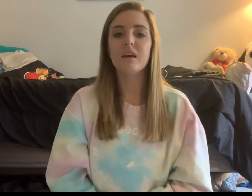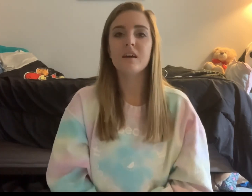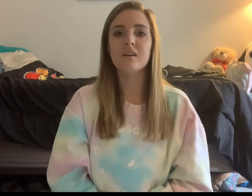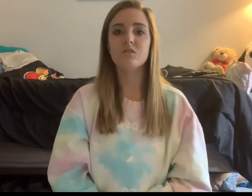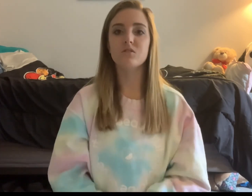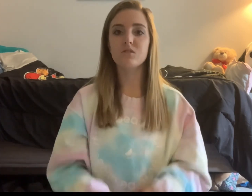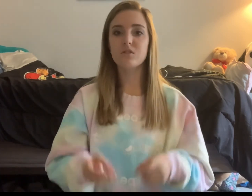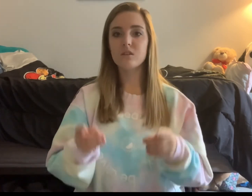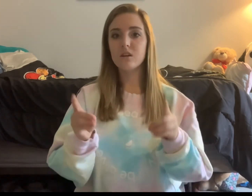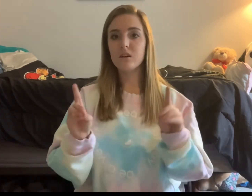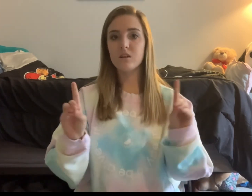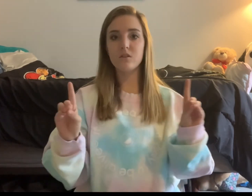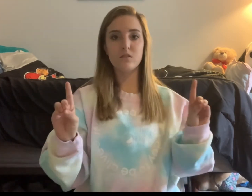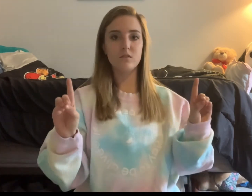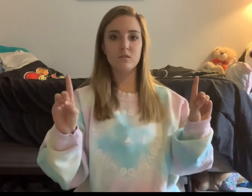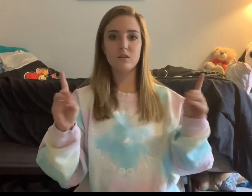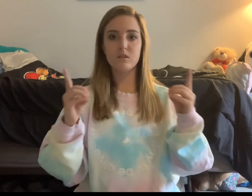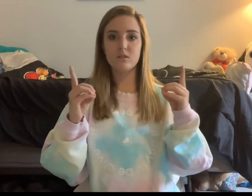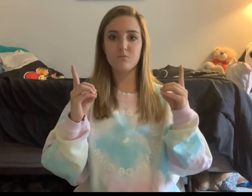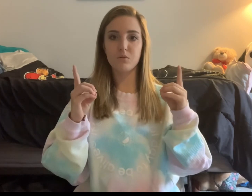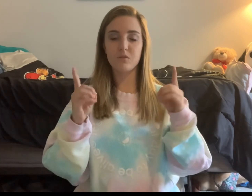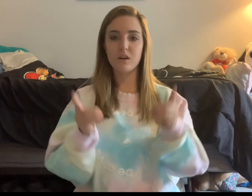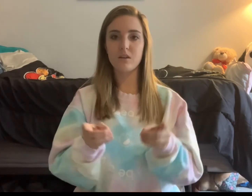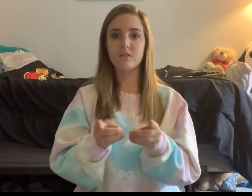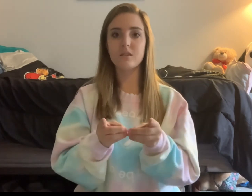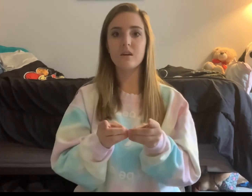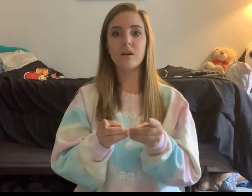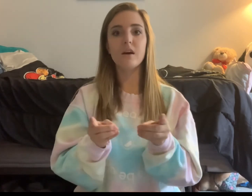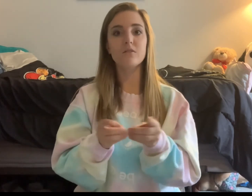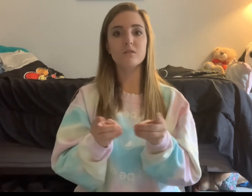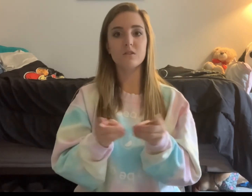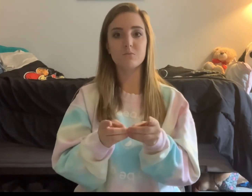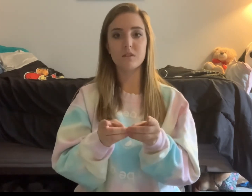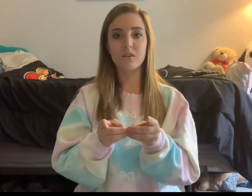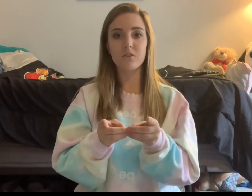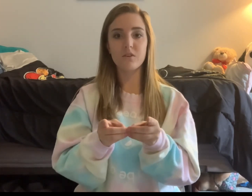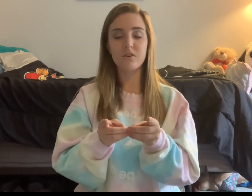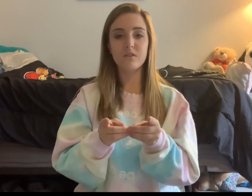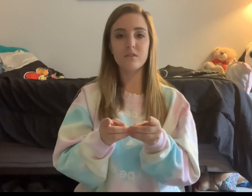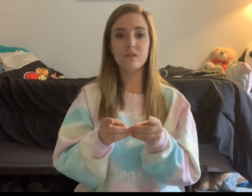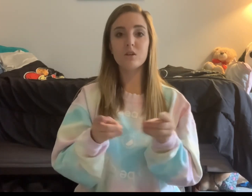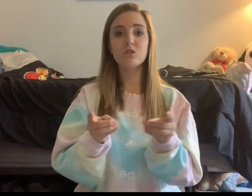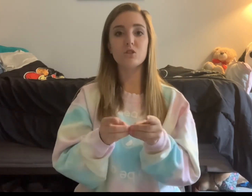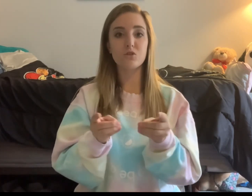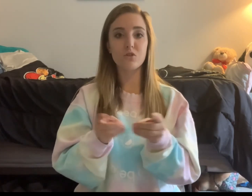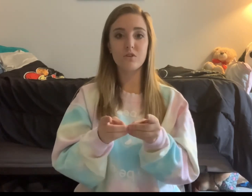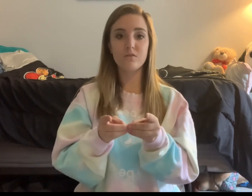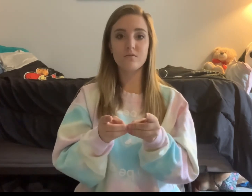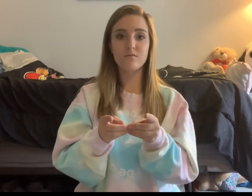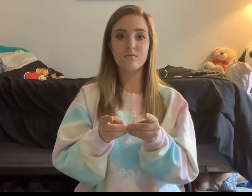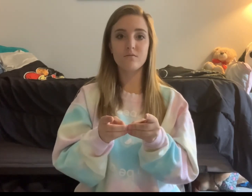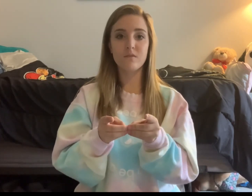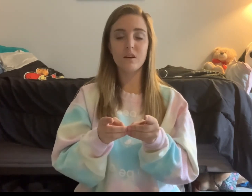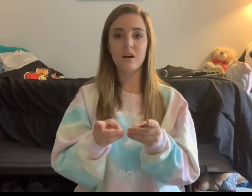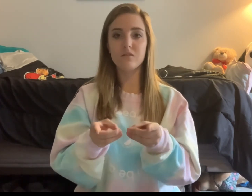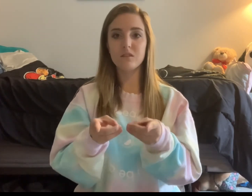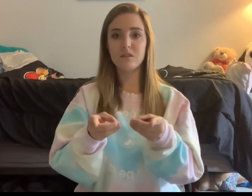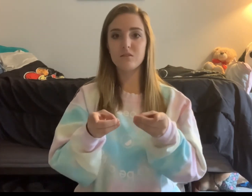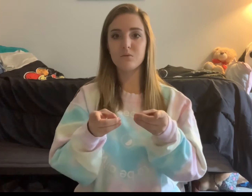And dessert, you're in D's on both hands and you touch them together. Dessert. I've seen it where